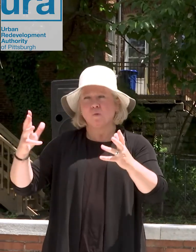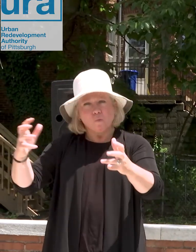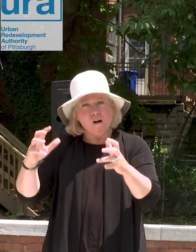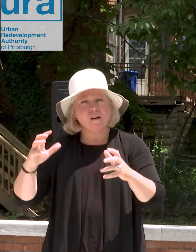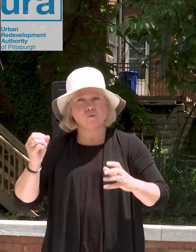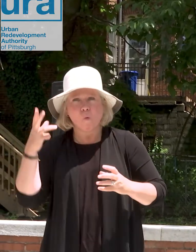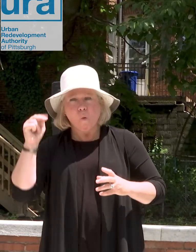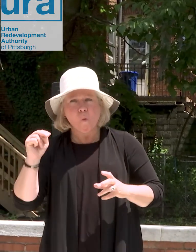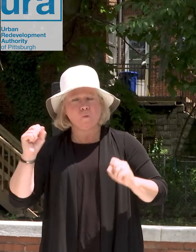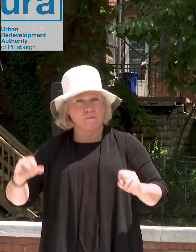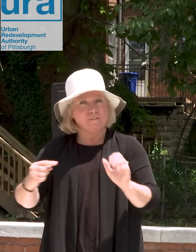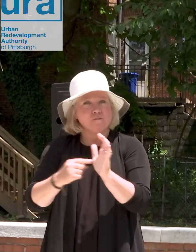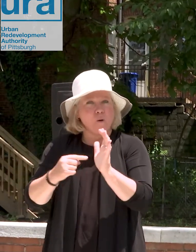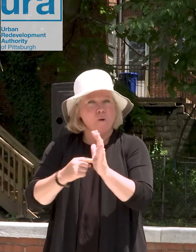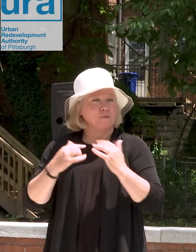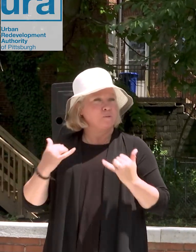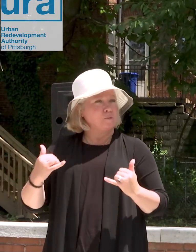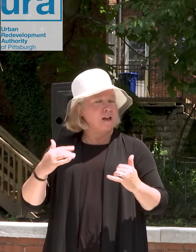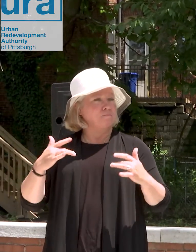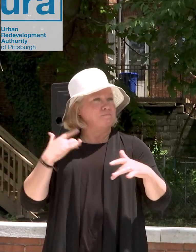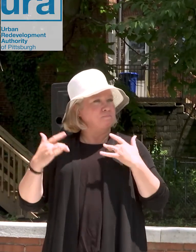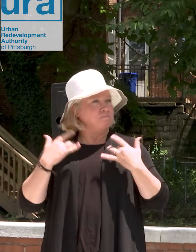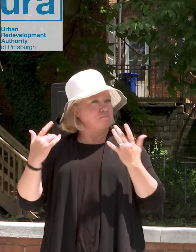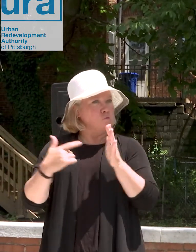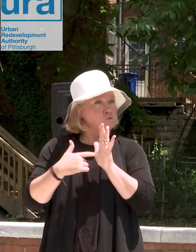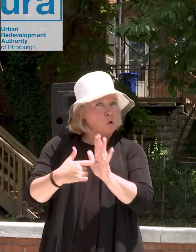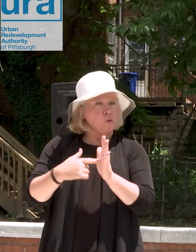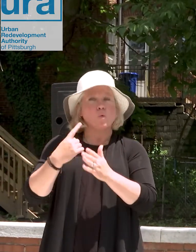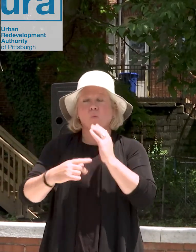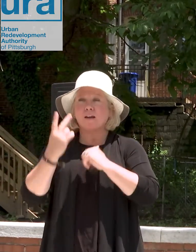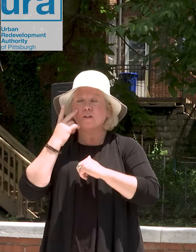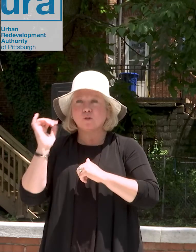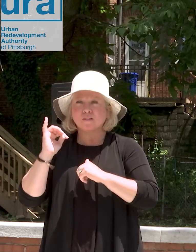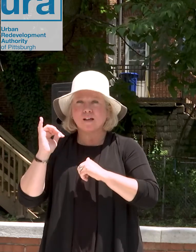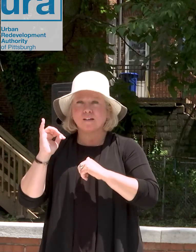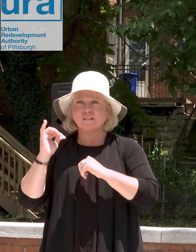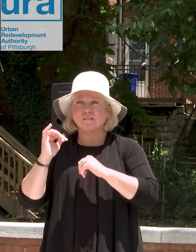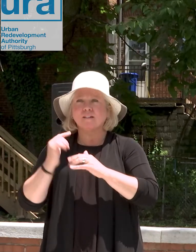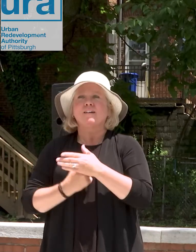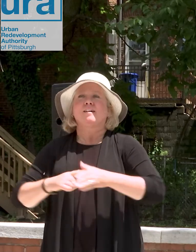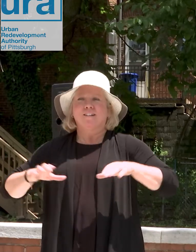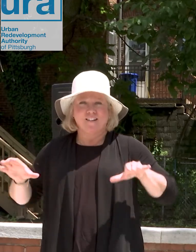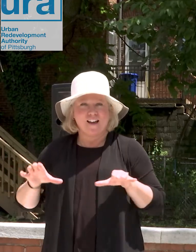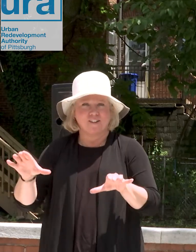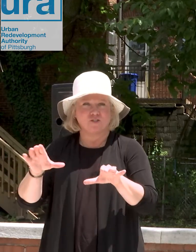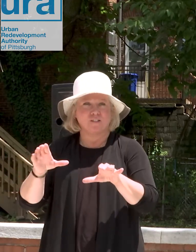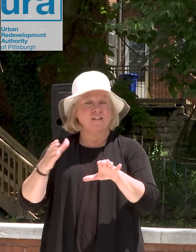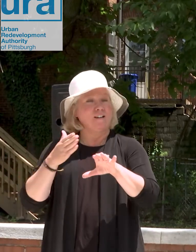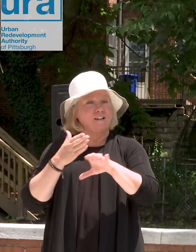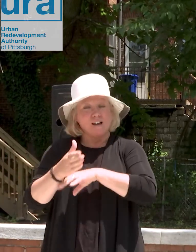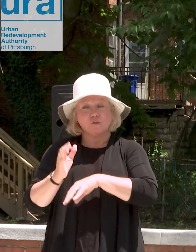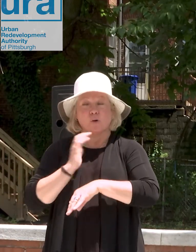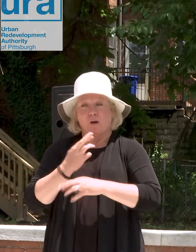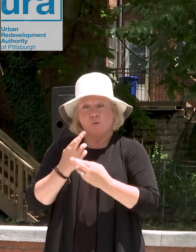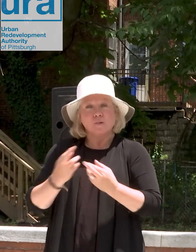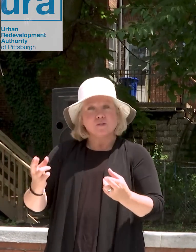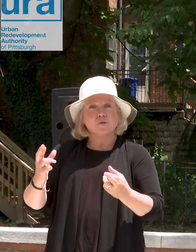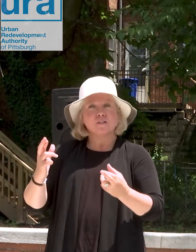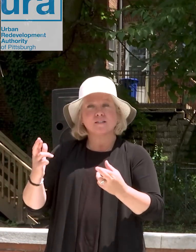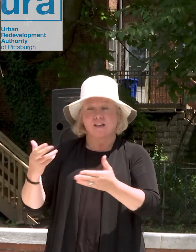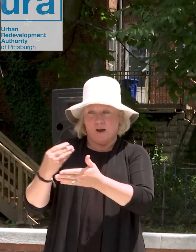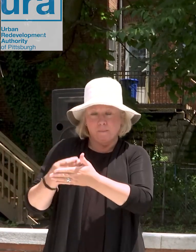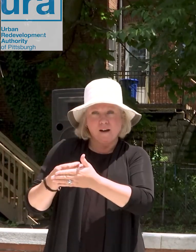overjoyed today to talk about and give you an example of what that looks like in motion, what this will look like once we put the resources and the dollars